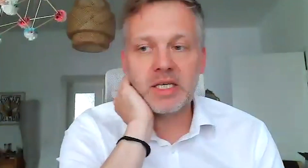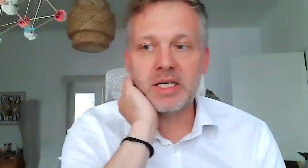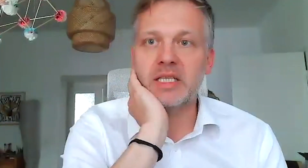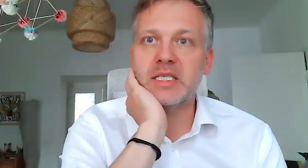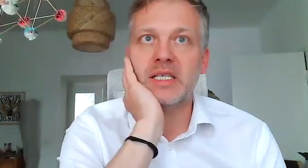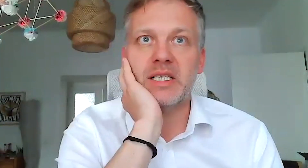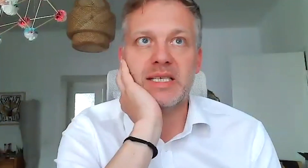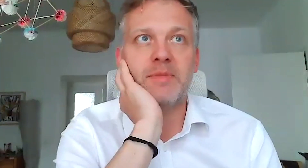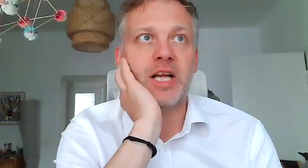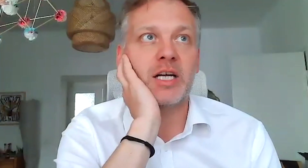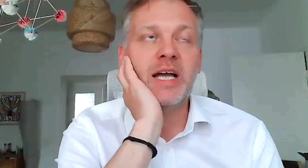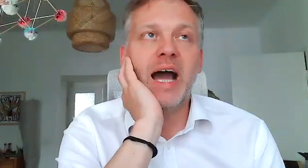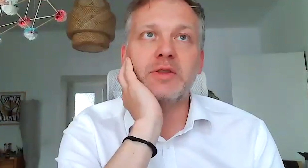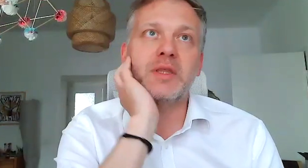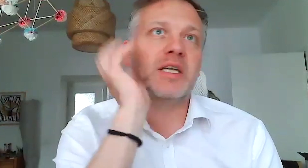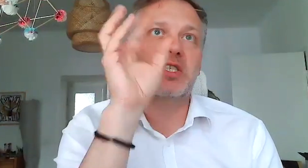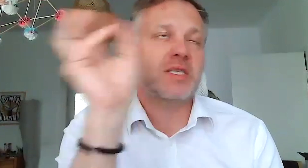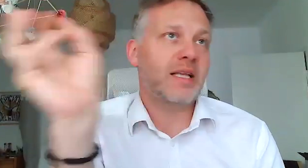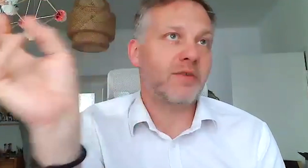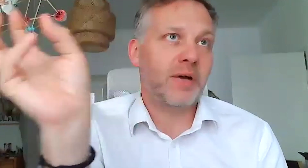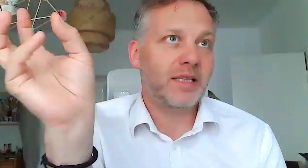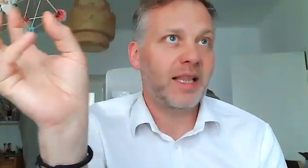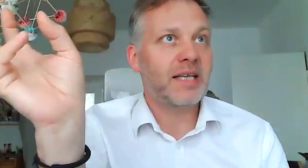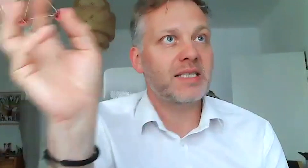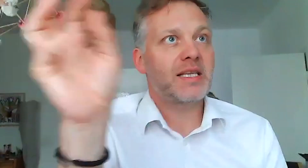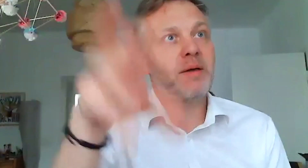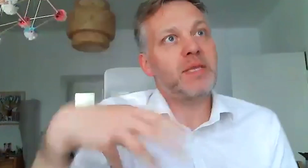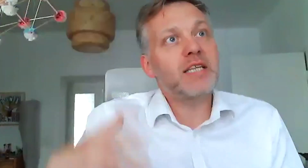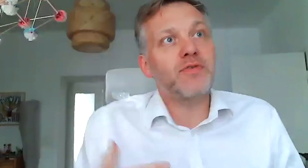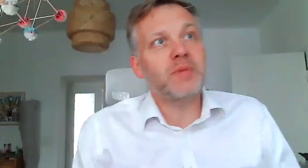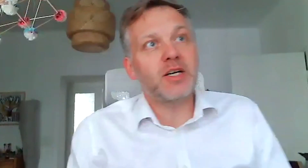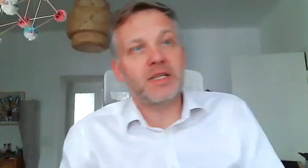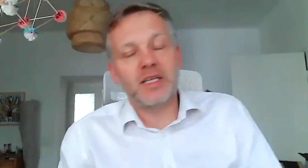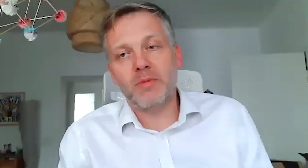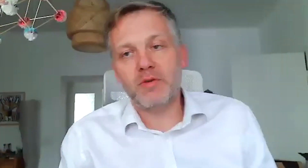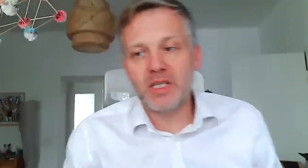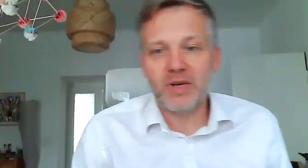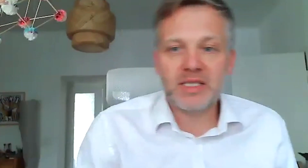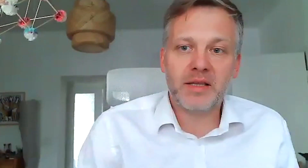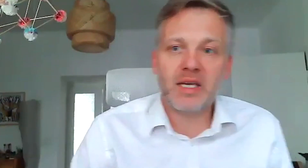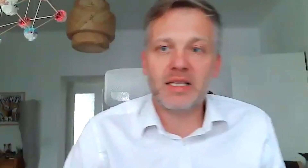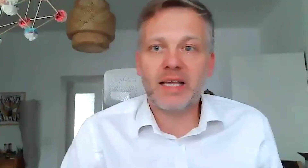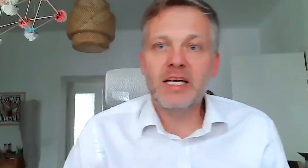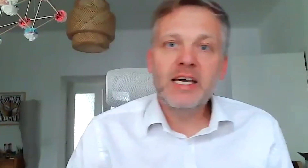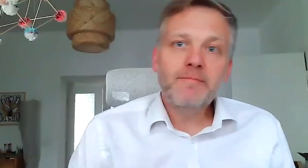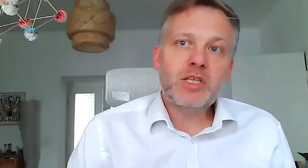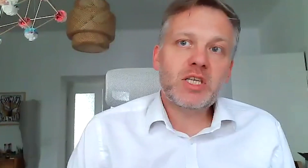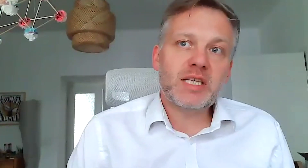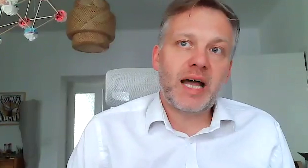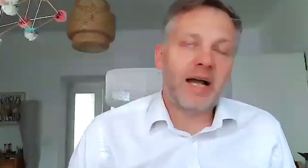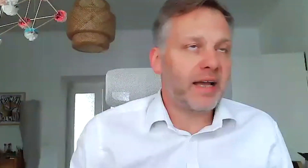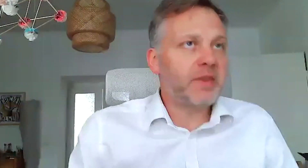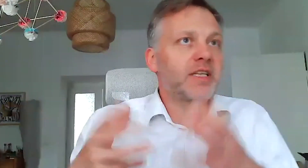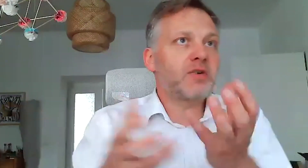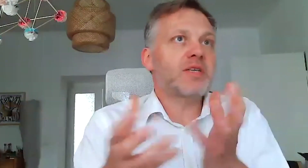in this seminar, I don't think it's just enough to add a license. And maybe that's for me currently the most interesting thing, that